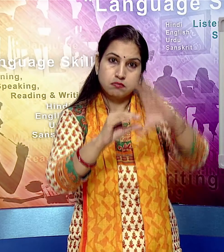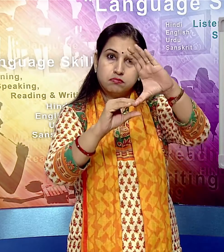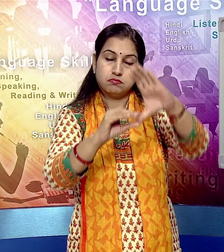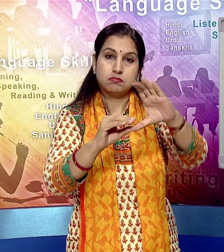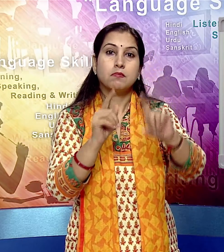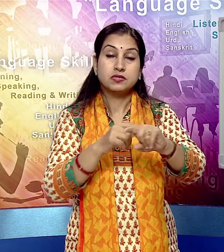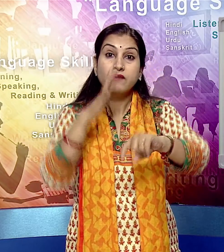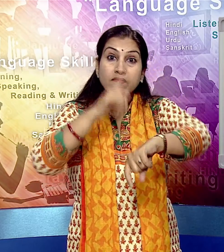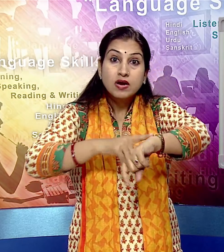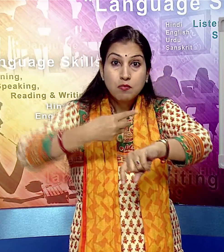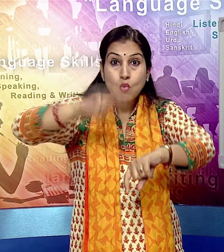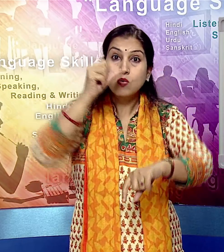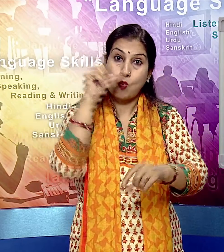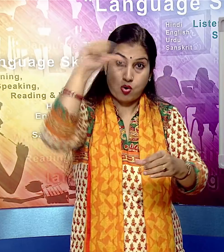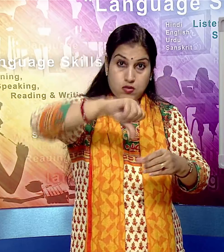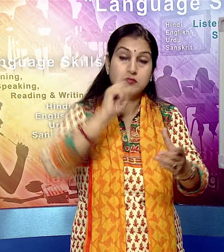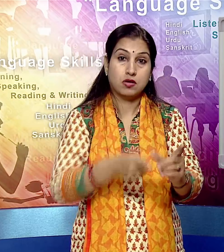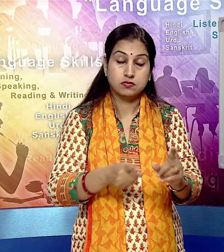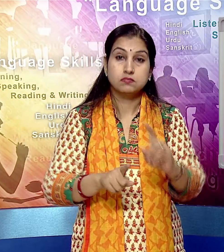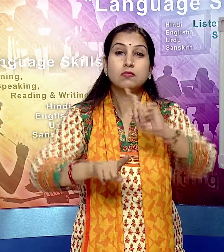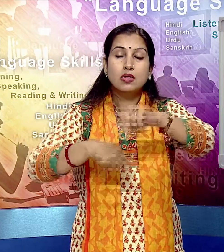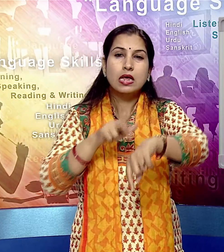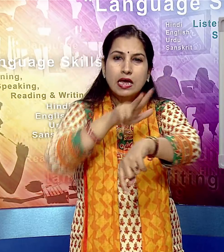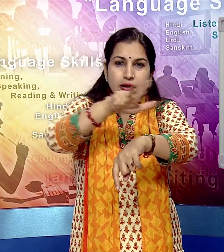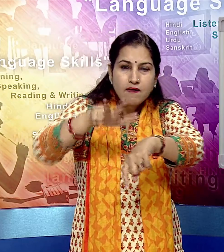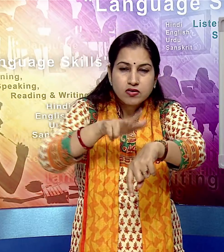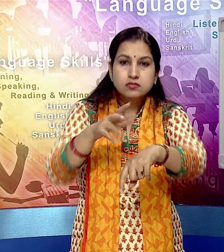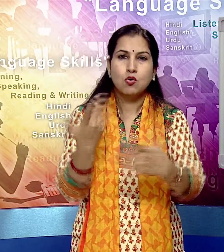It is soaked after 8 to 10 hours.